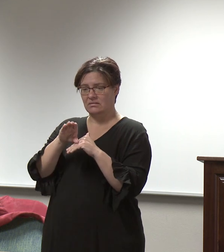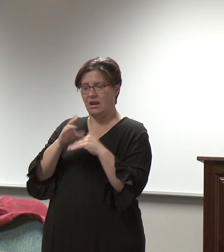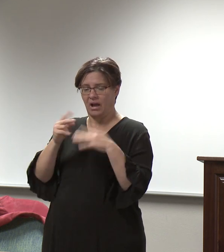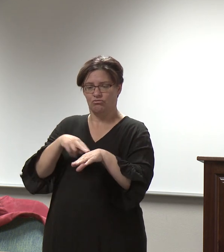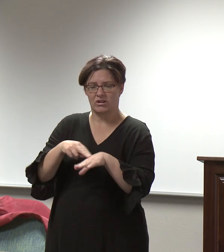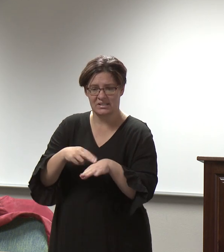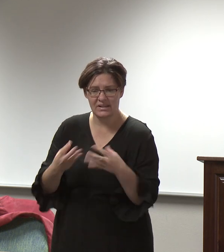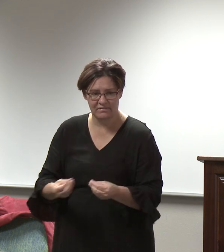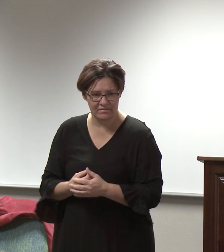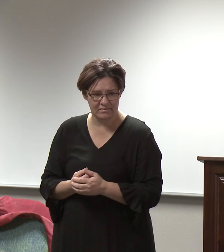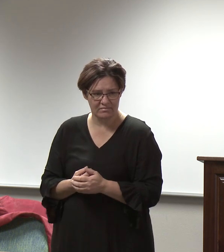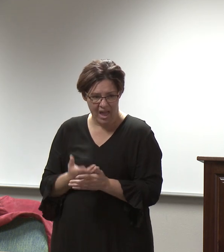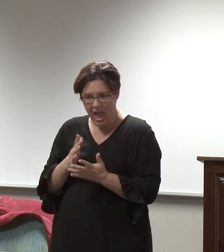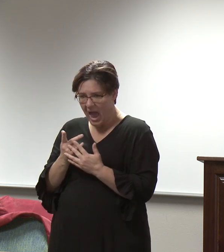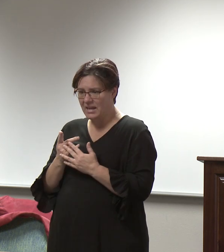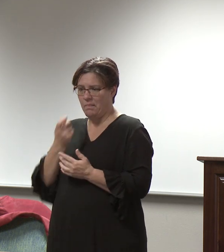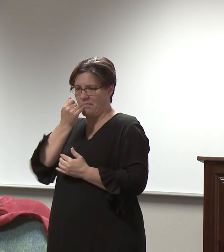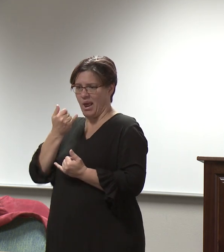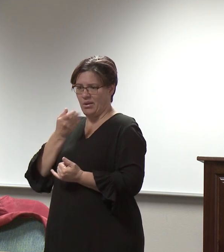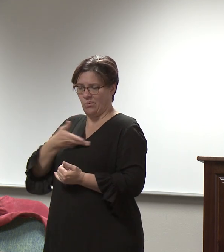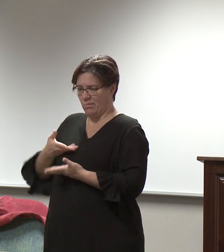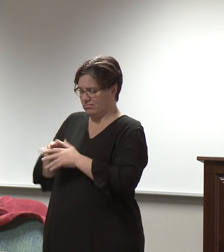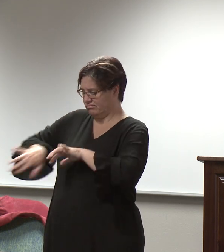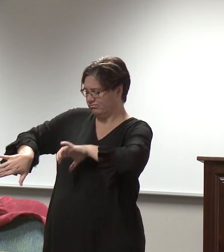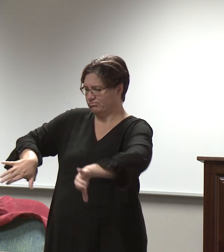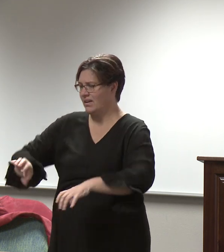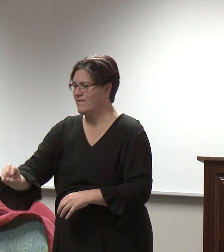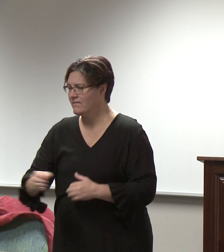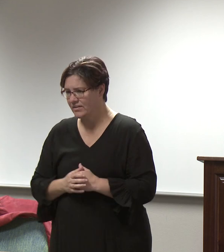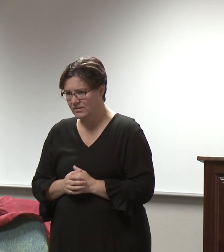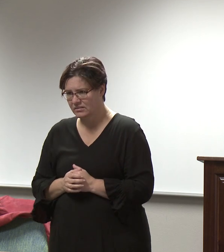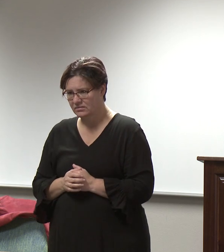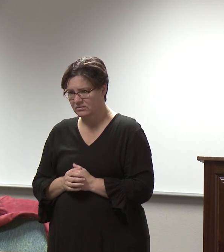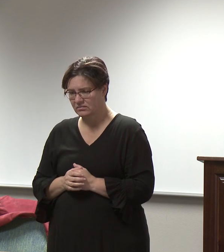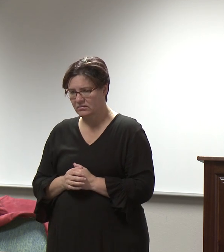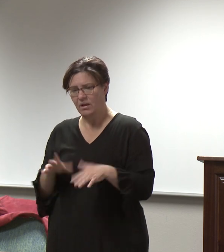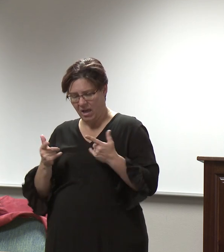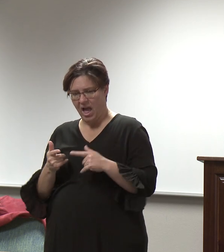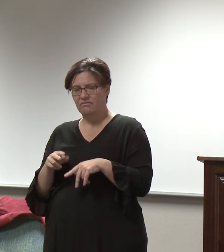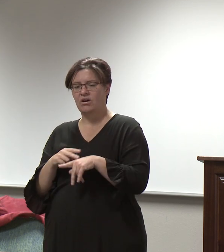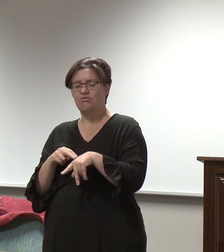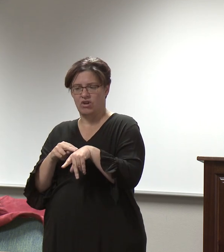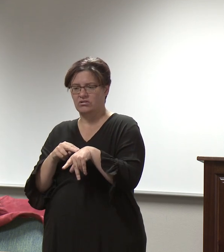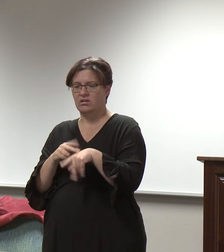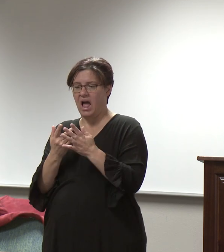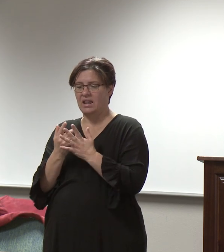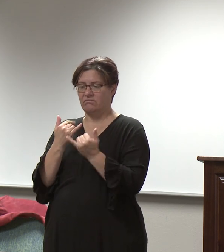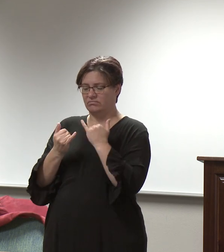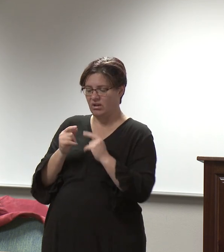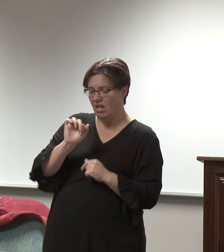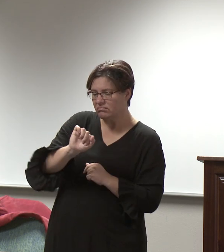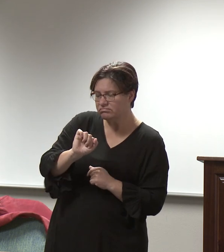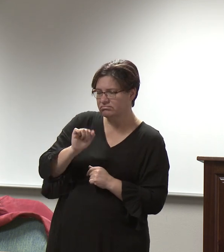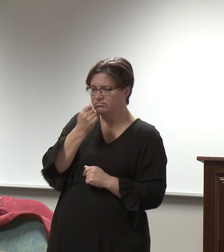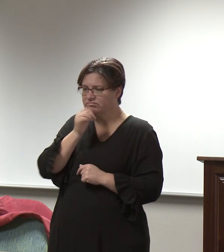racist and have been sexists. Many movements that have been anti-racial movements have been sexists